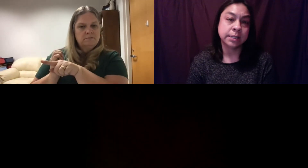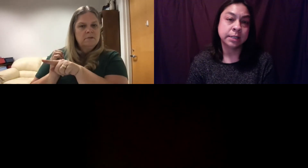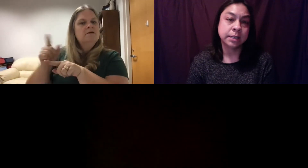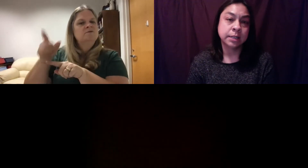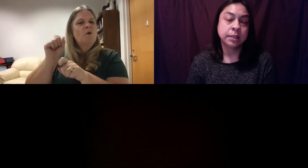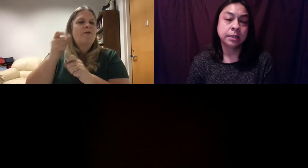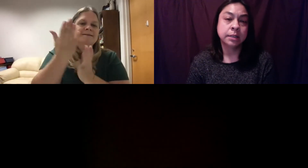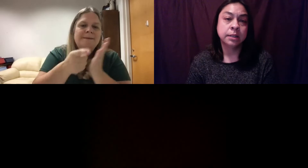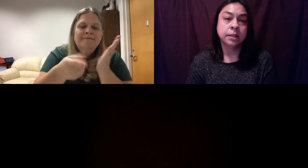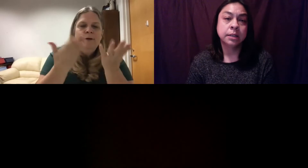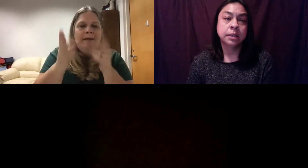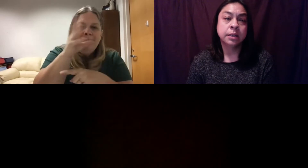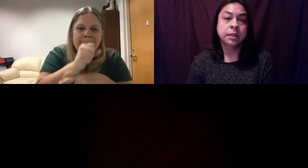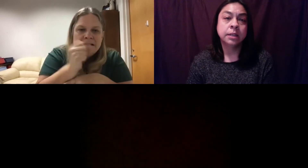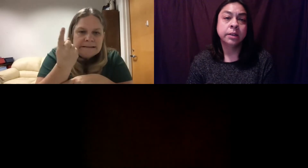Canvas.